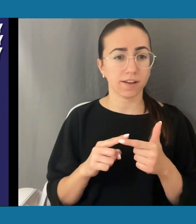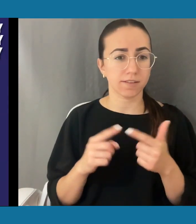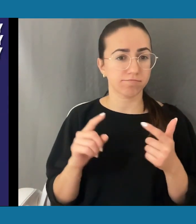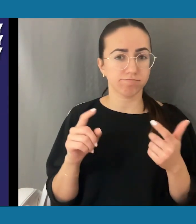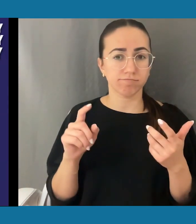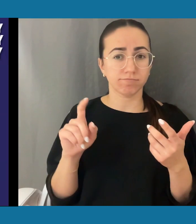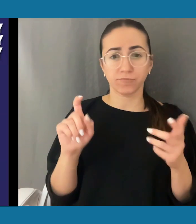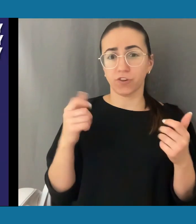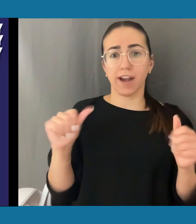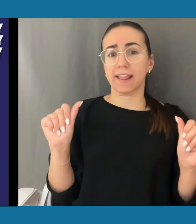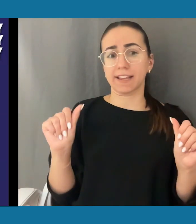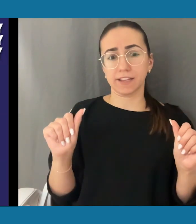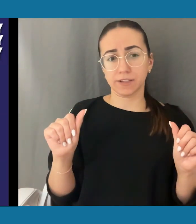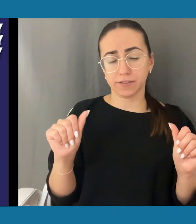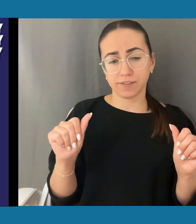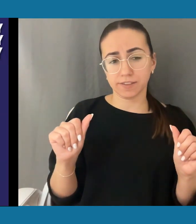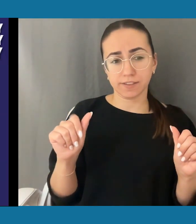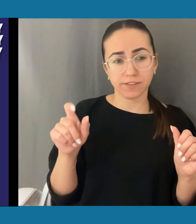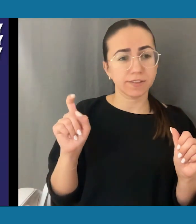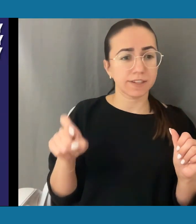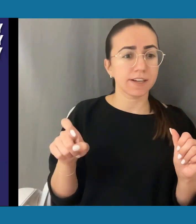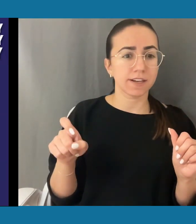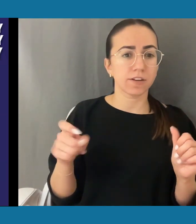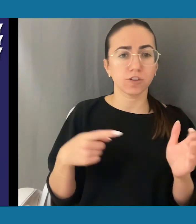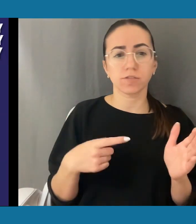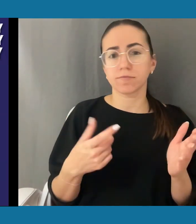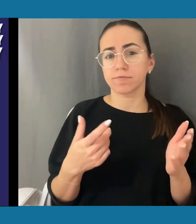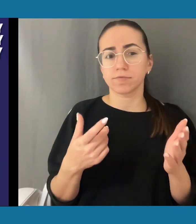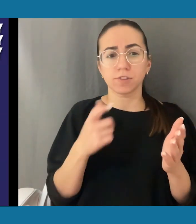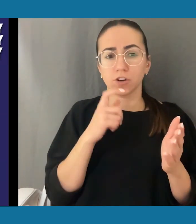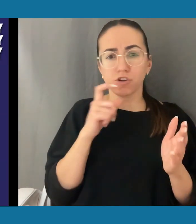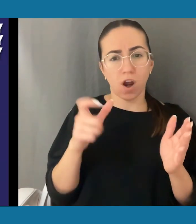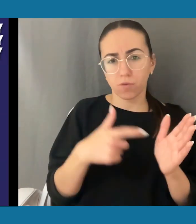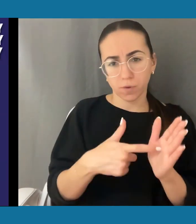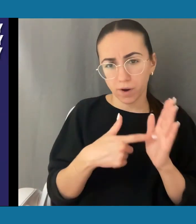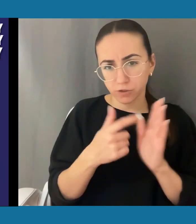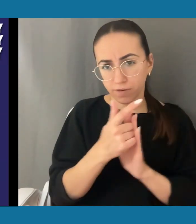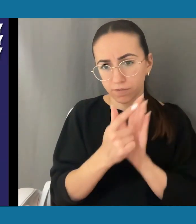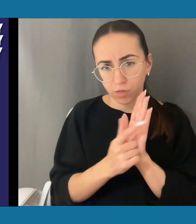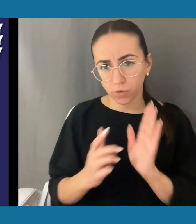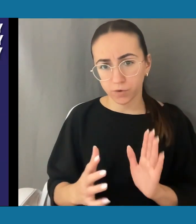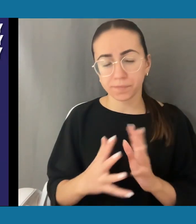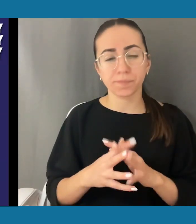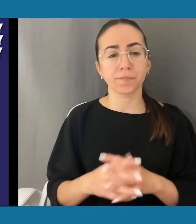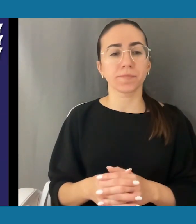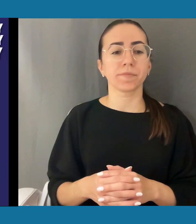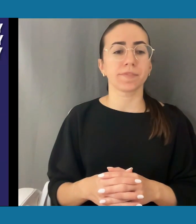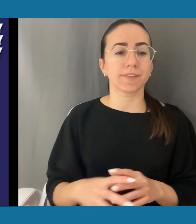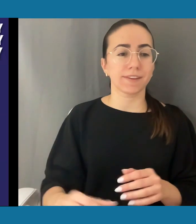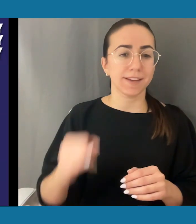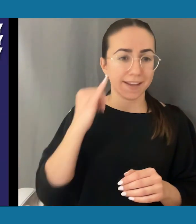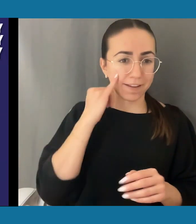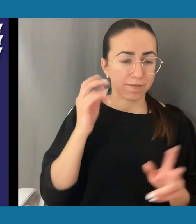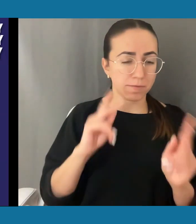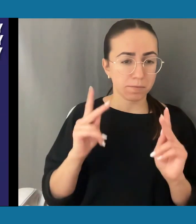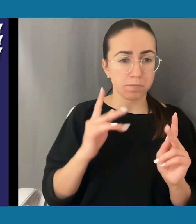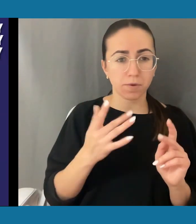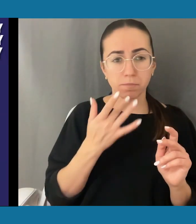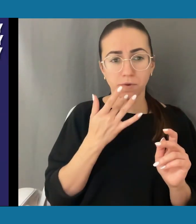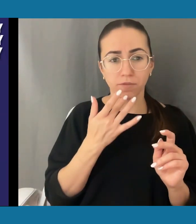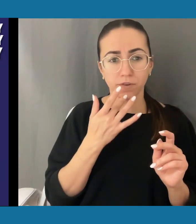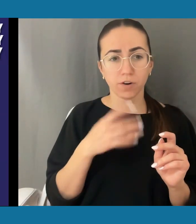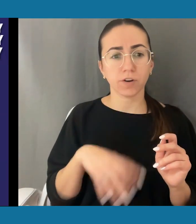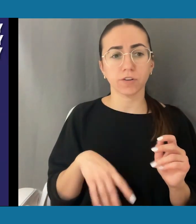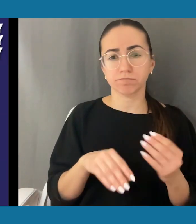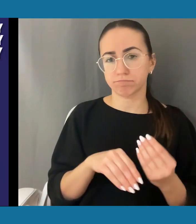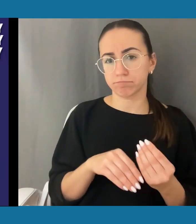or anything like that. But also if folks prefer and it is helpful to them, Disability Rights Florida will assist people